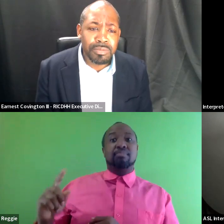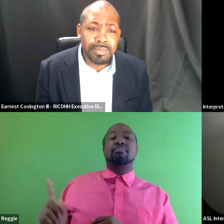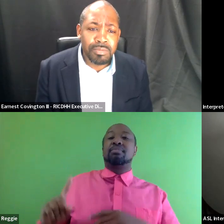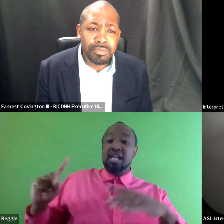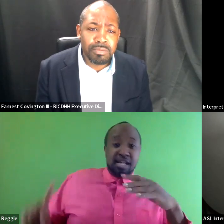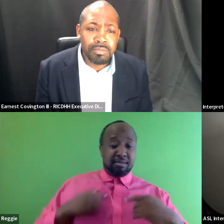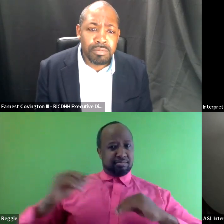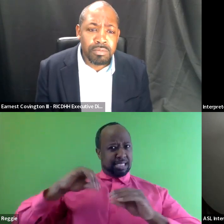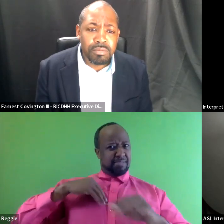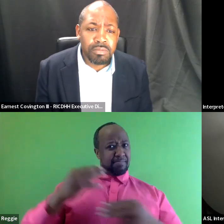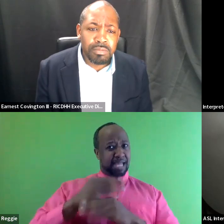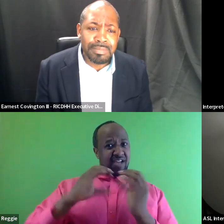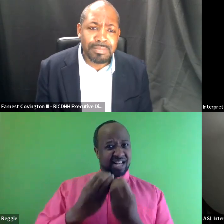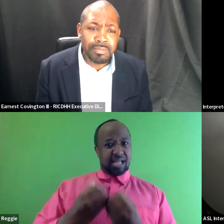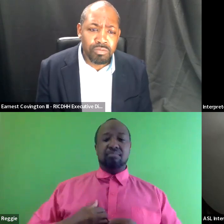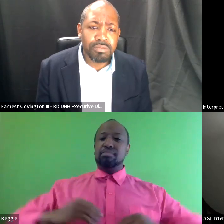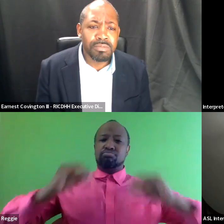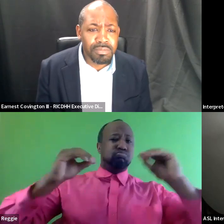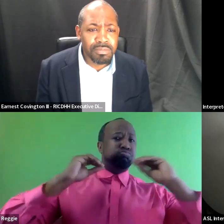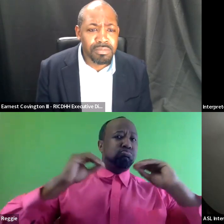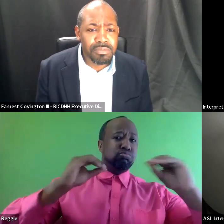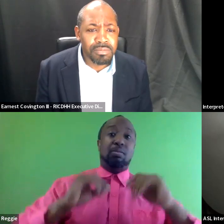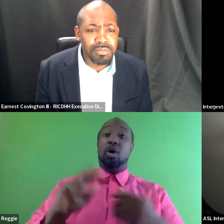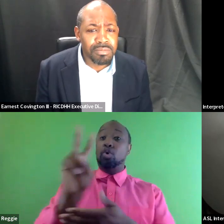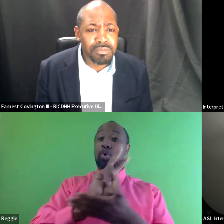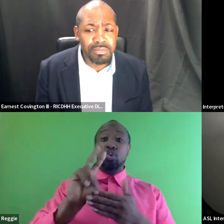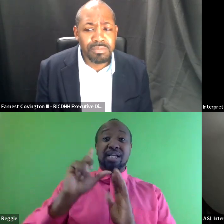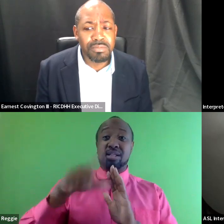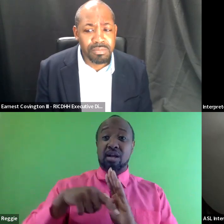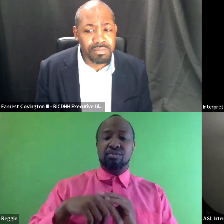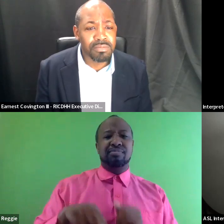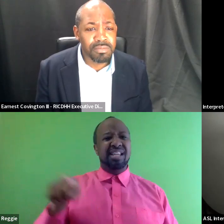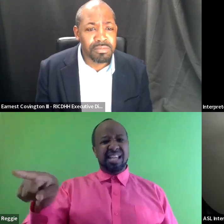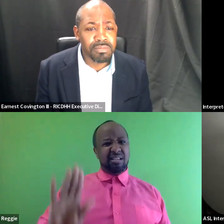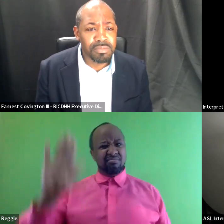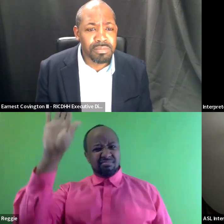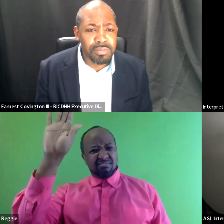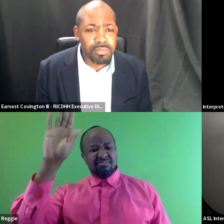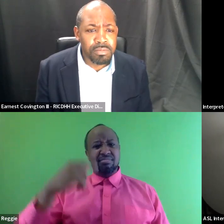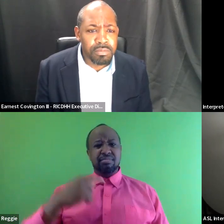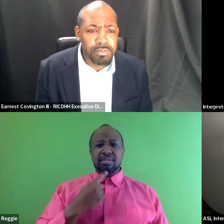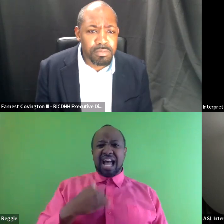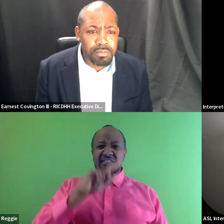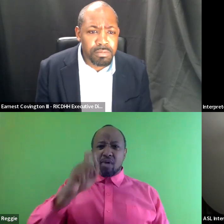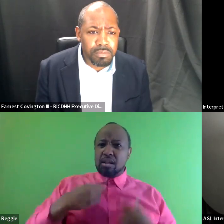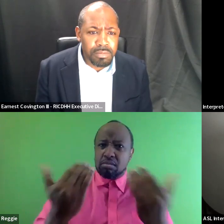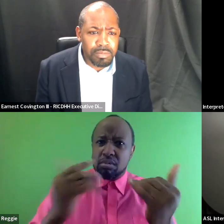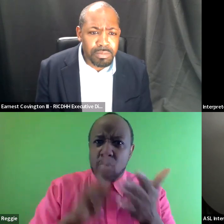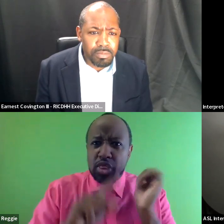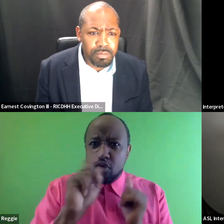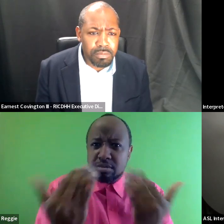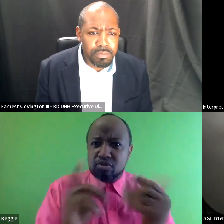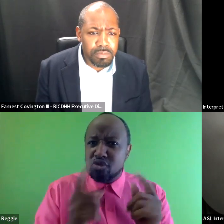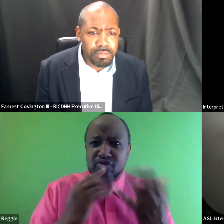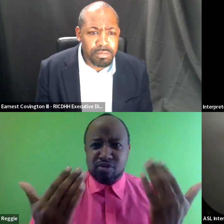So when I look back and I'm thinking about 9th grade and teaching math class, I remember a student